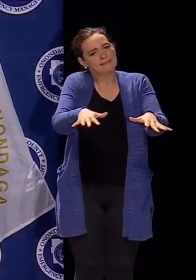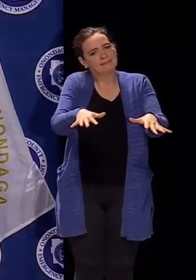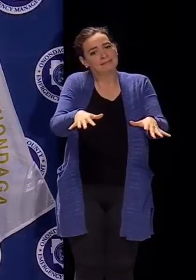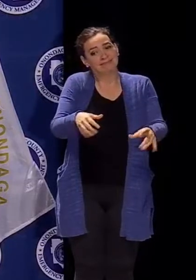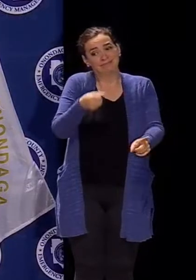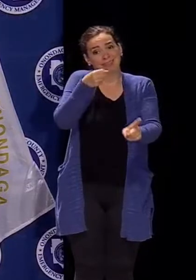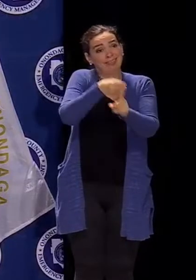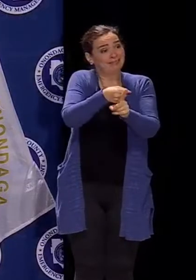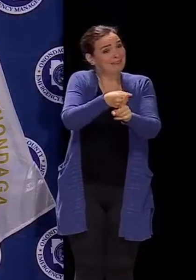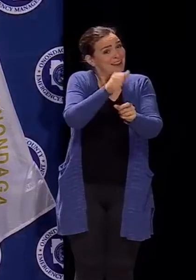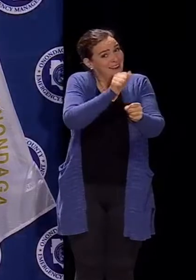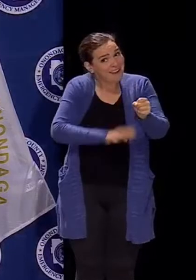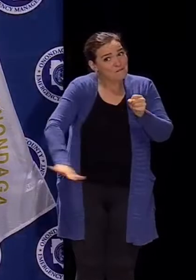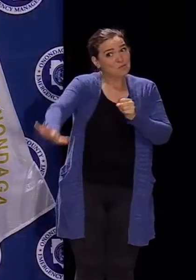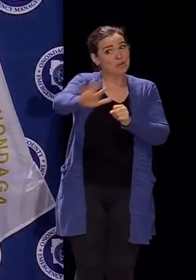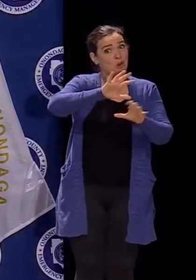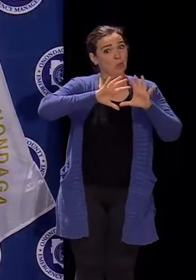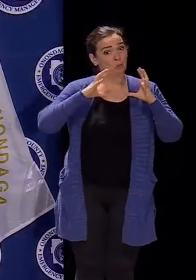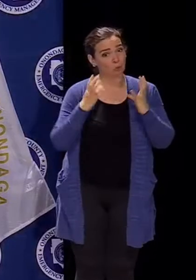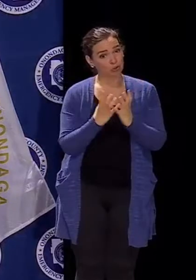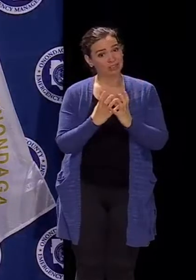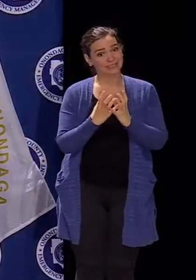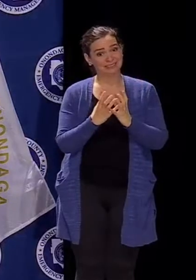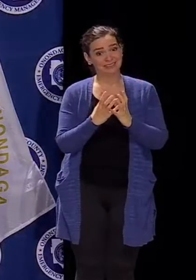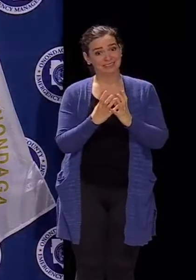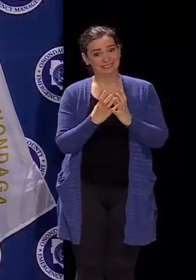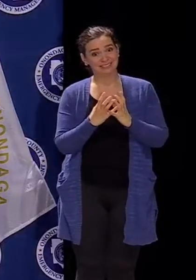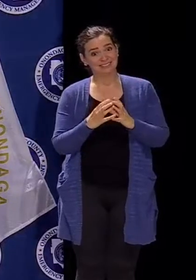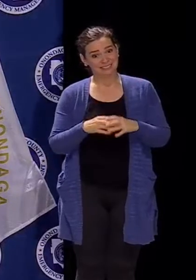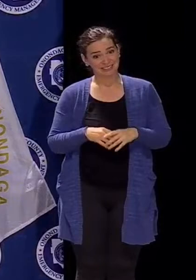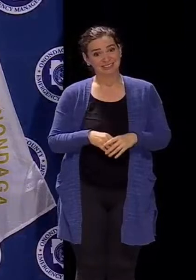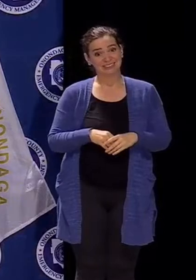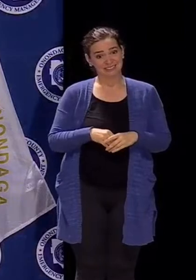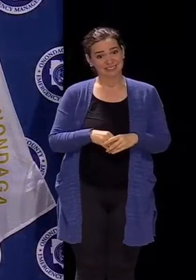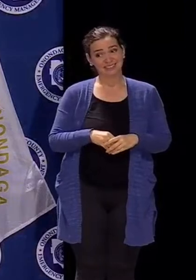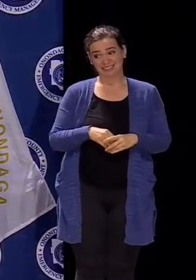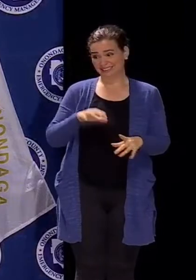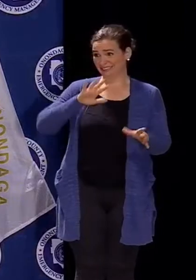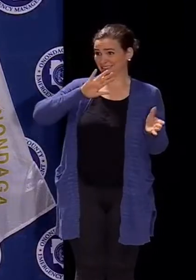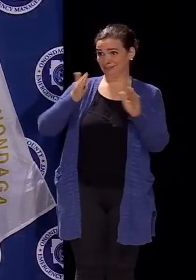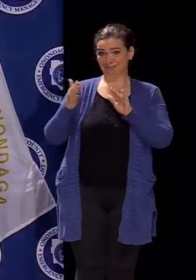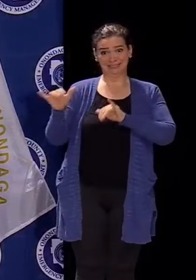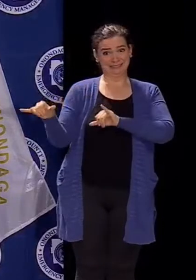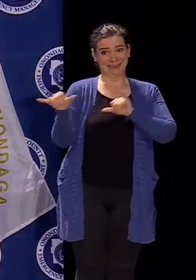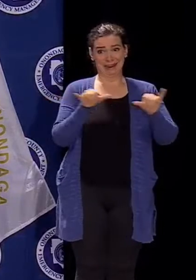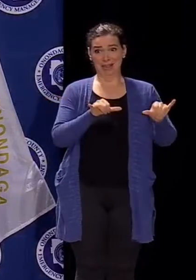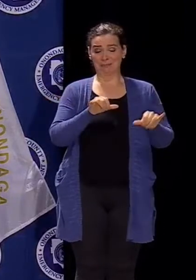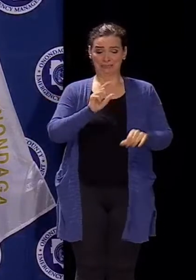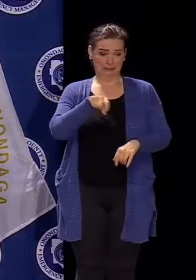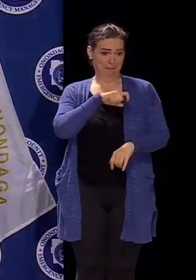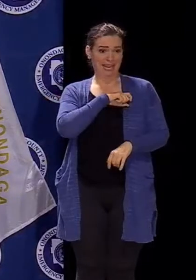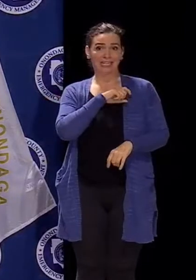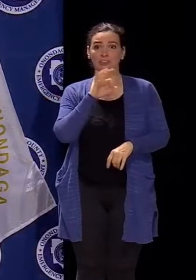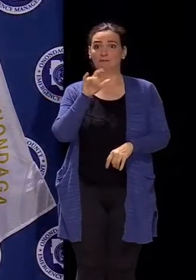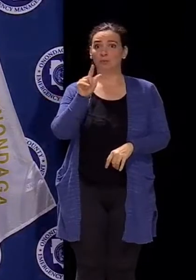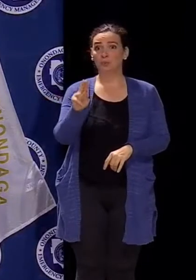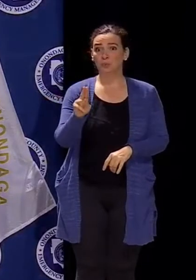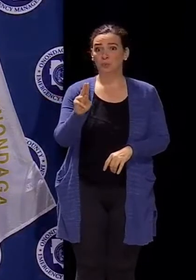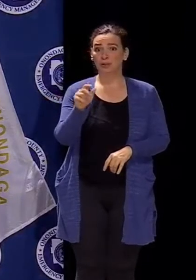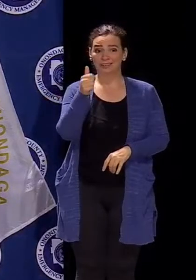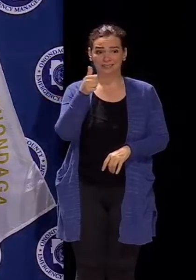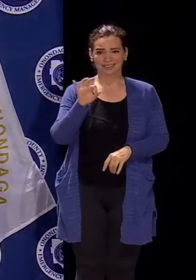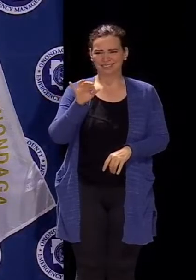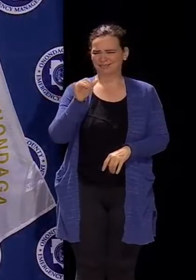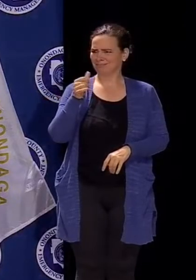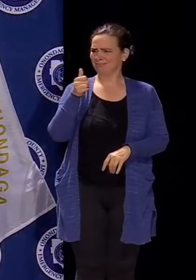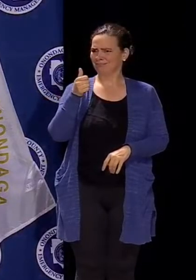no way around pain on this side of it, even if we get some help. The things we've been able to